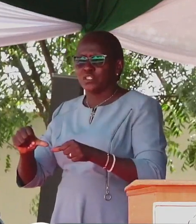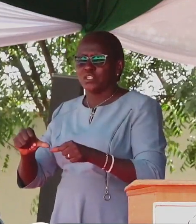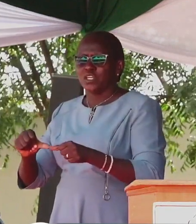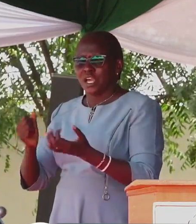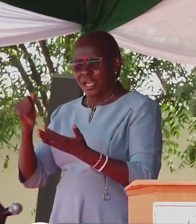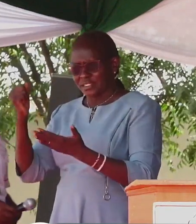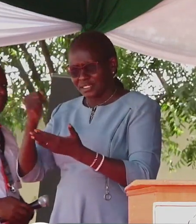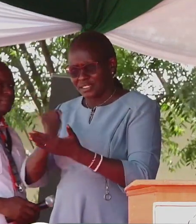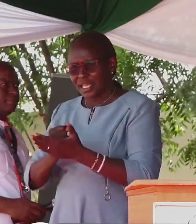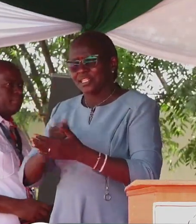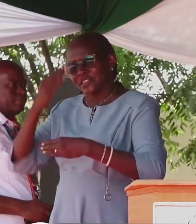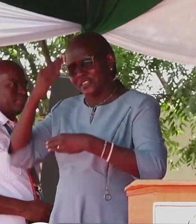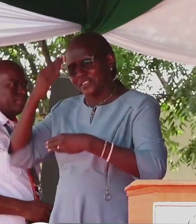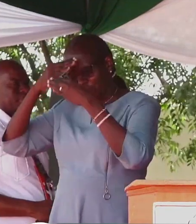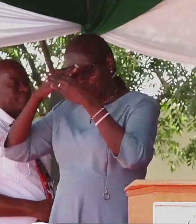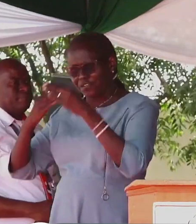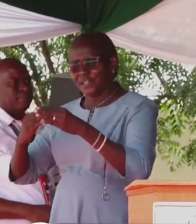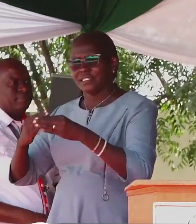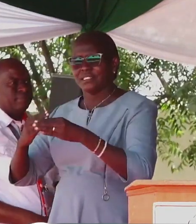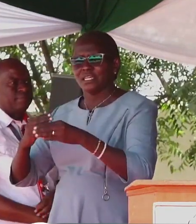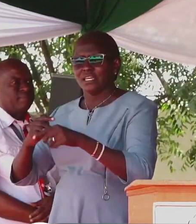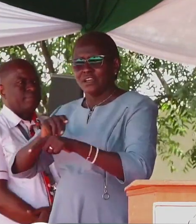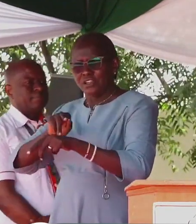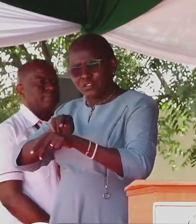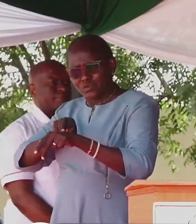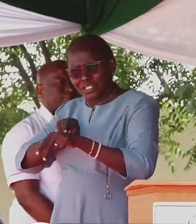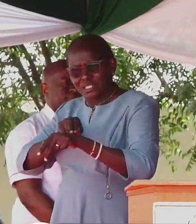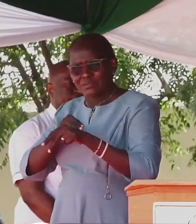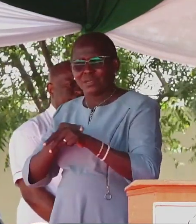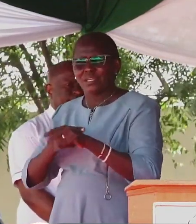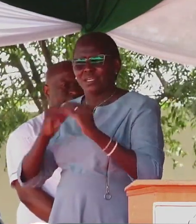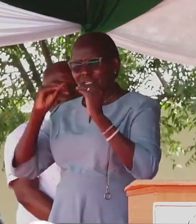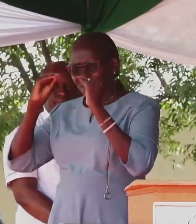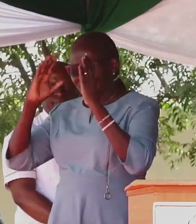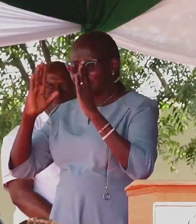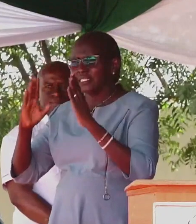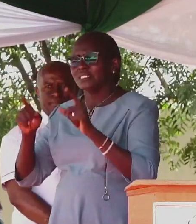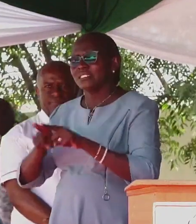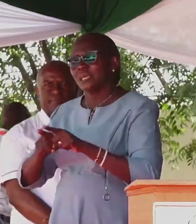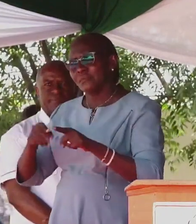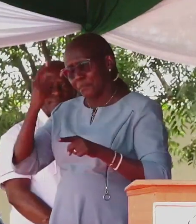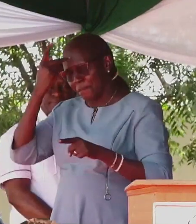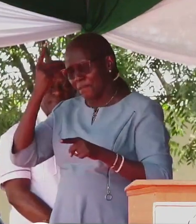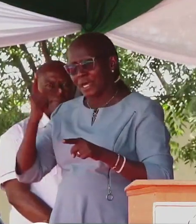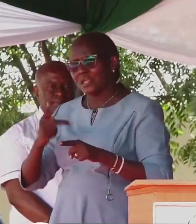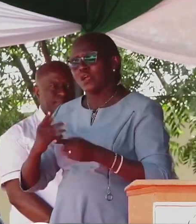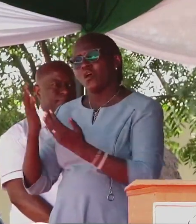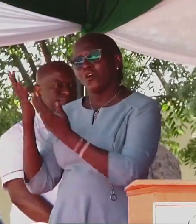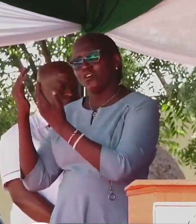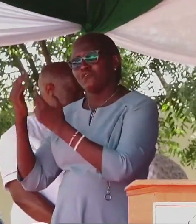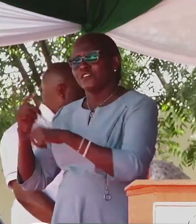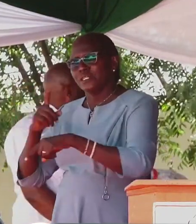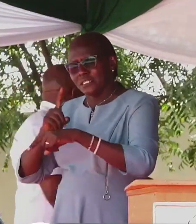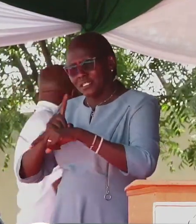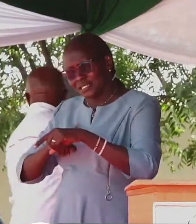university. Then we are in the process of treatment of the teachers and the parents. And we hope by the time we'll be having